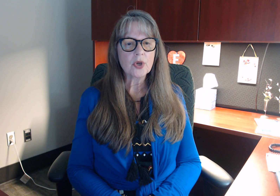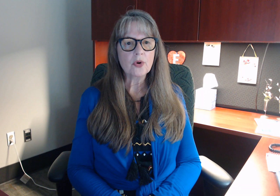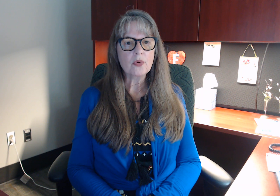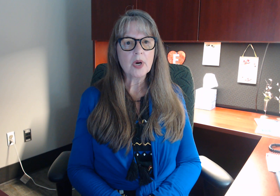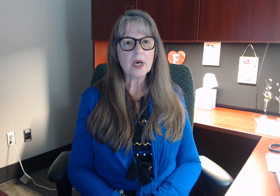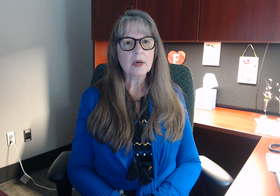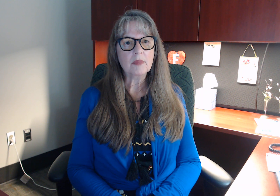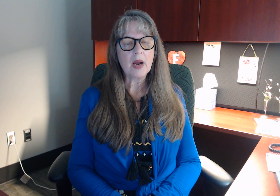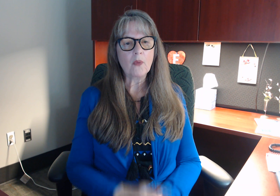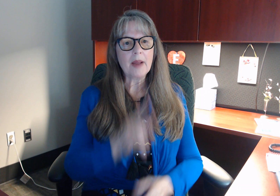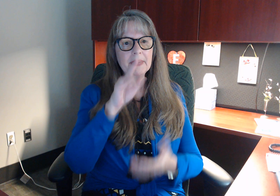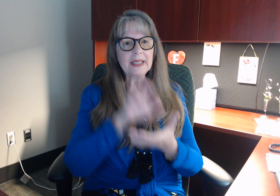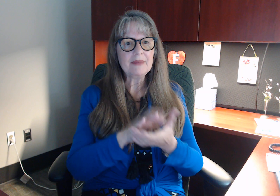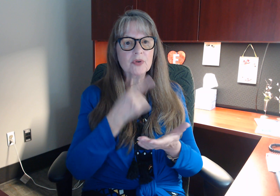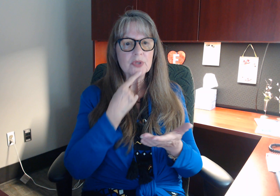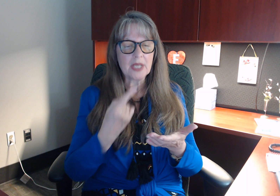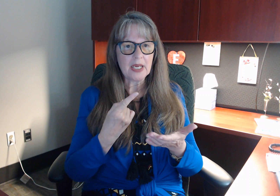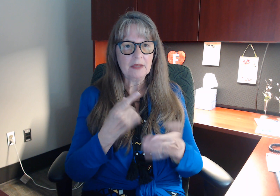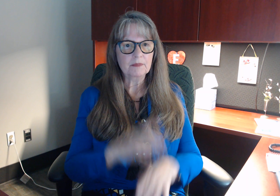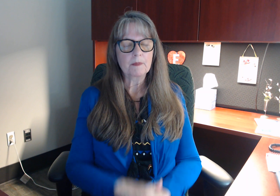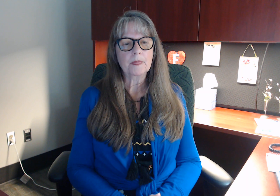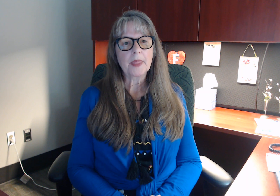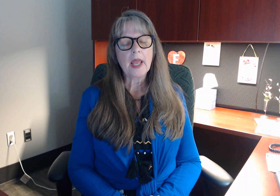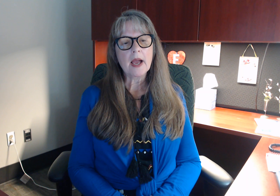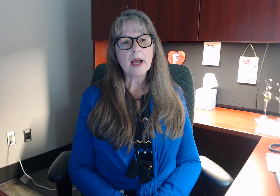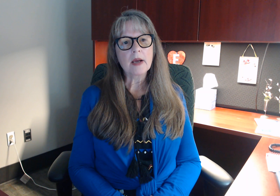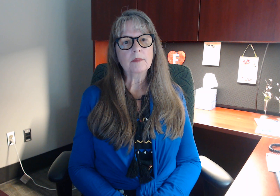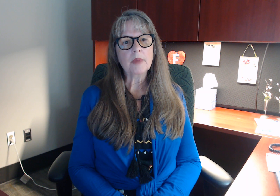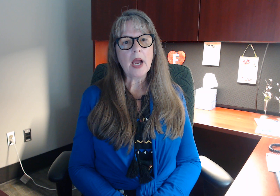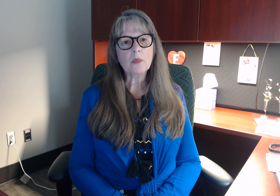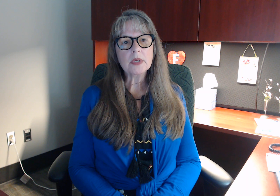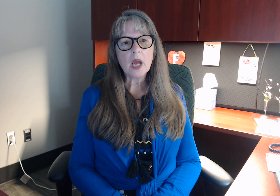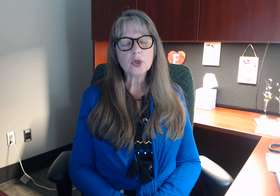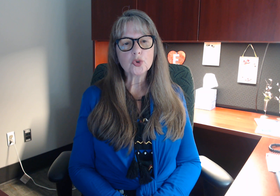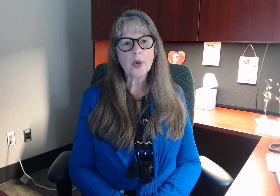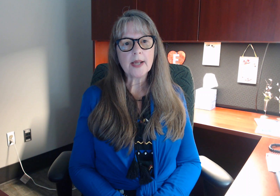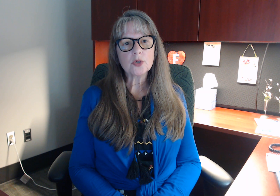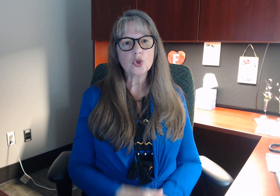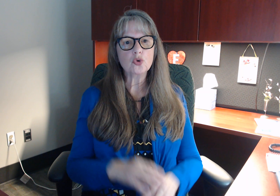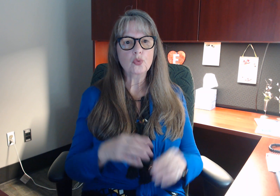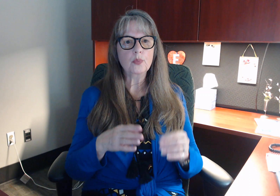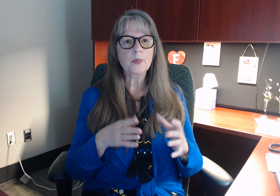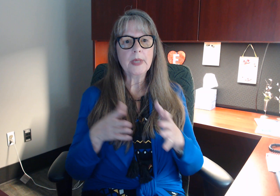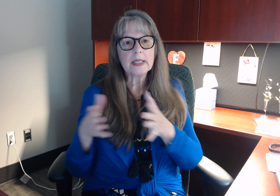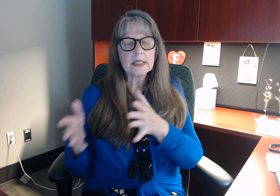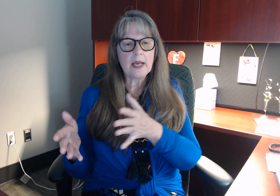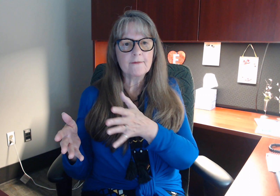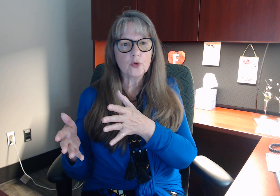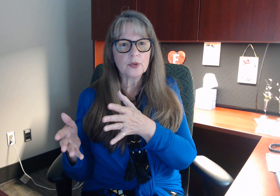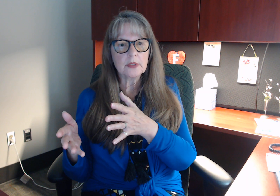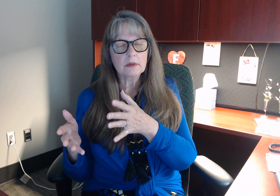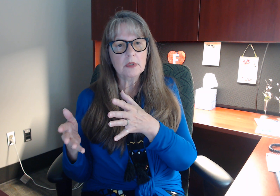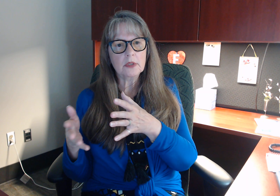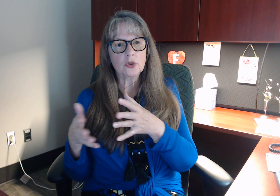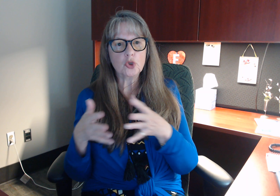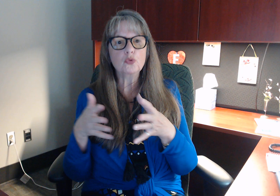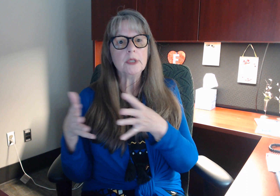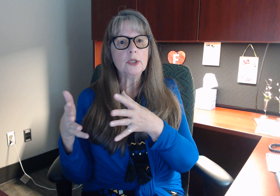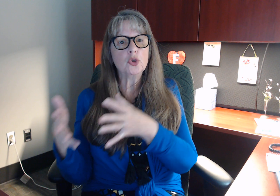So, or I believe they're saying. I would not try to get a sign for to